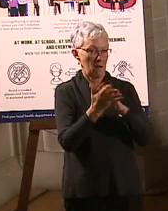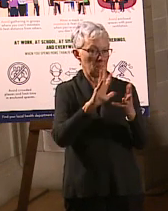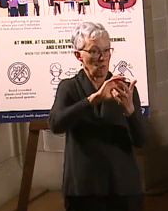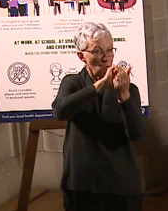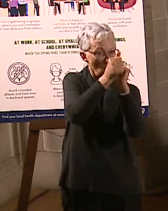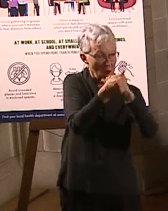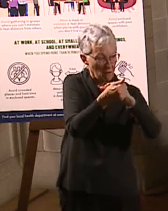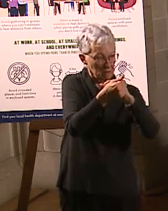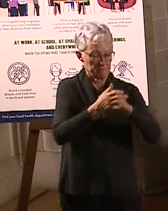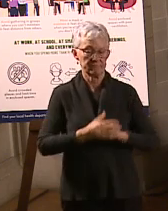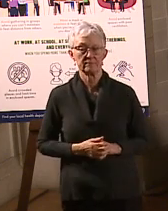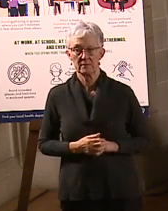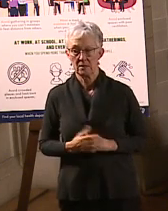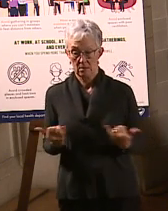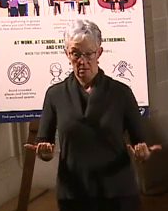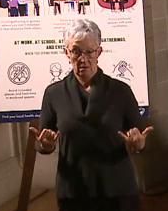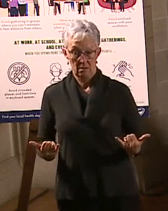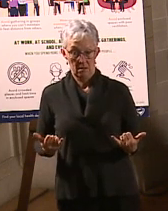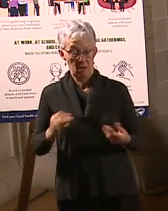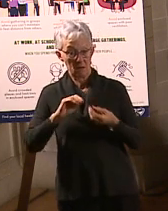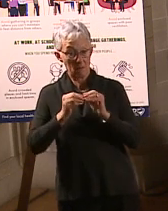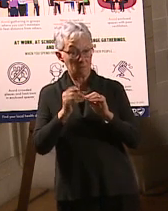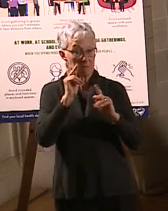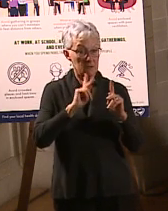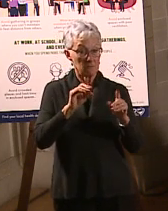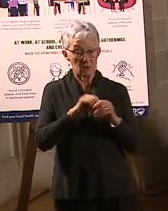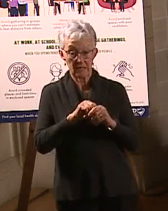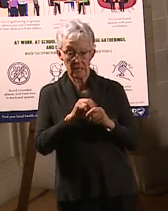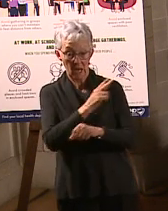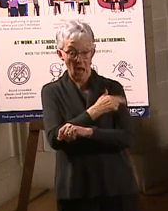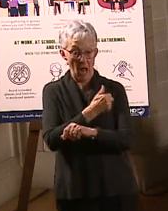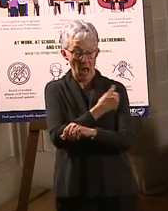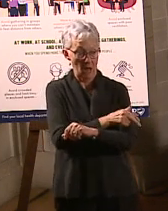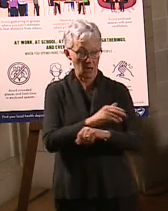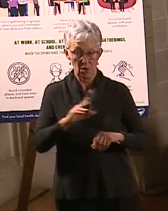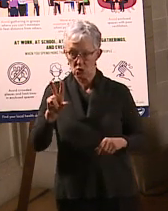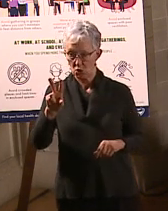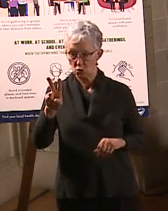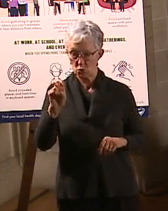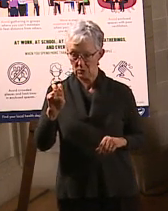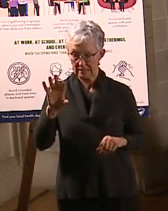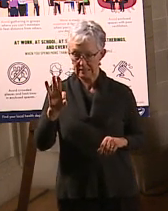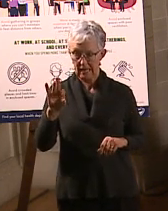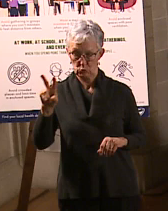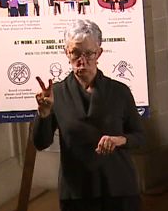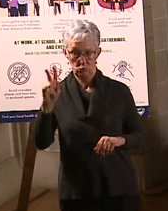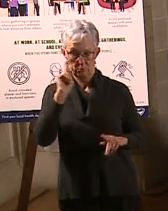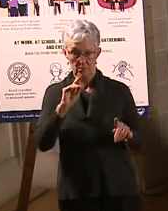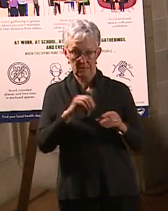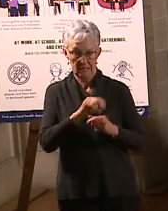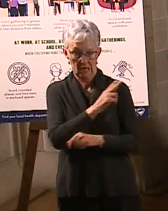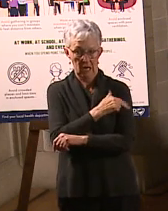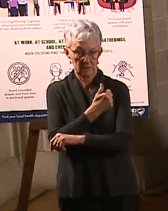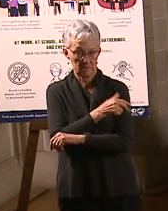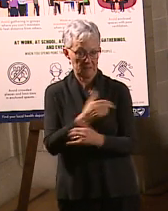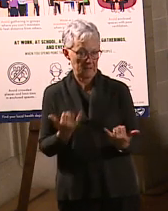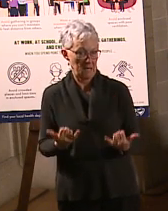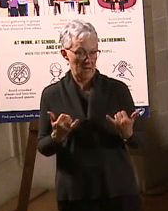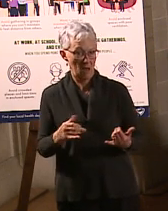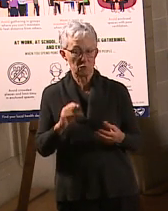dropped below that 10% threshold. So we went to 290, now we're sitting at 292 hospitalizations.